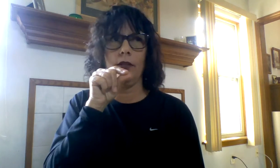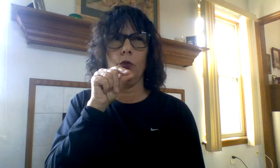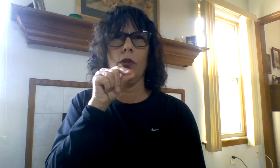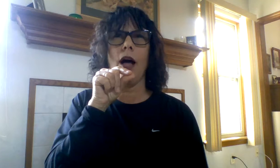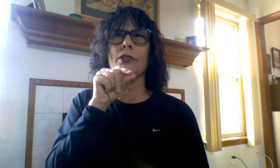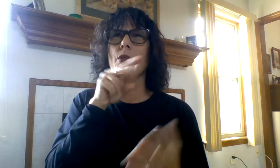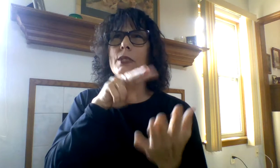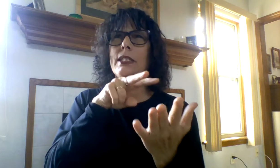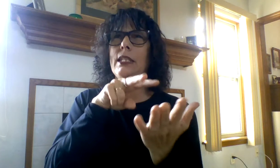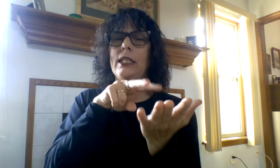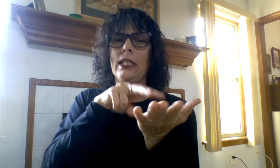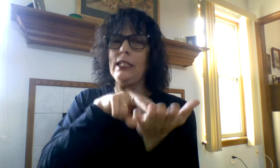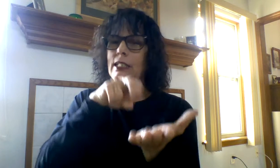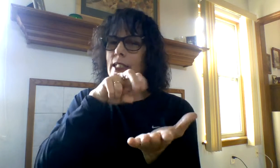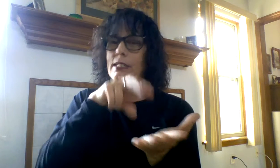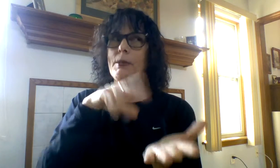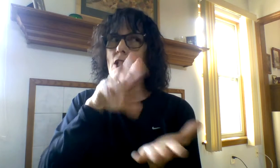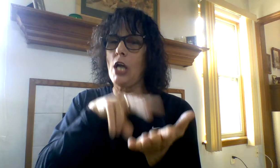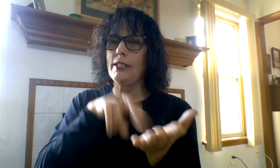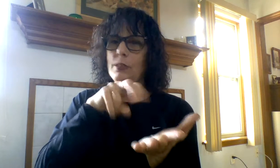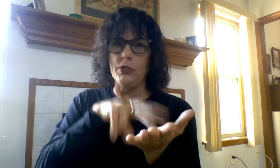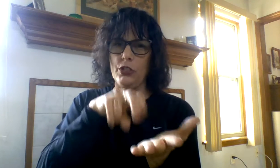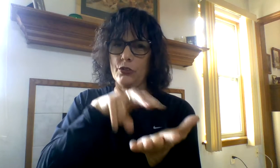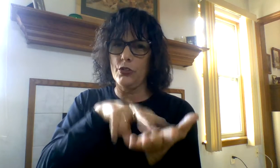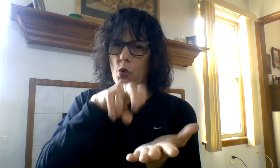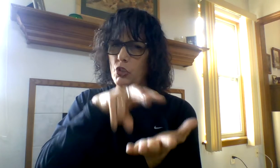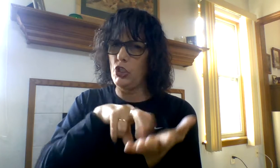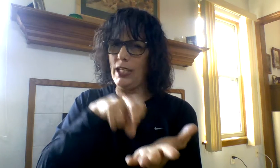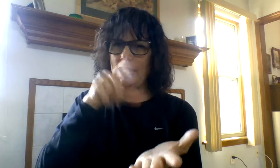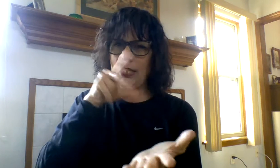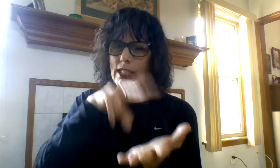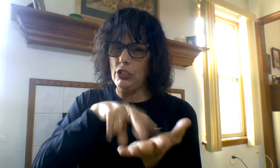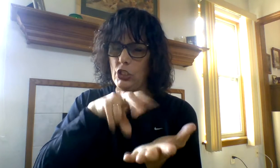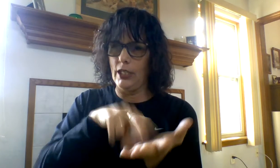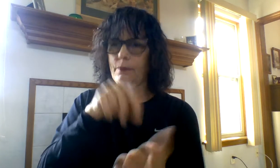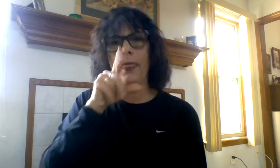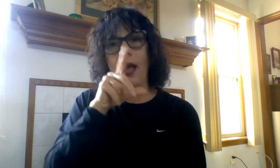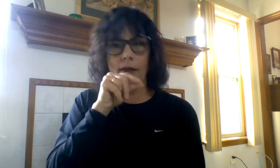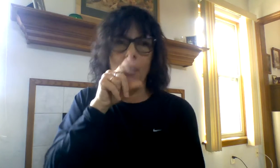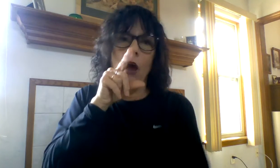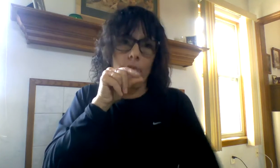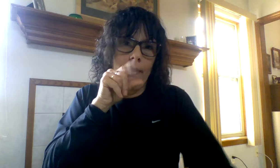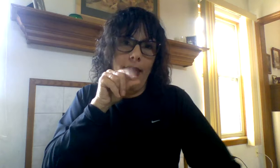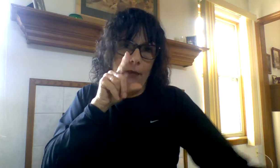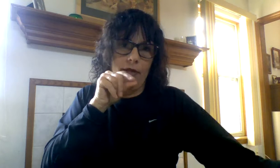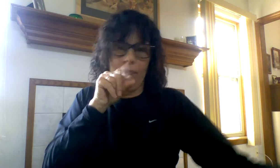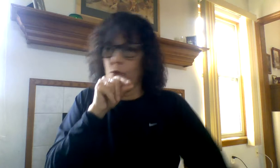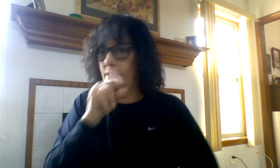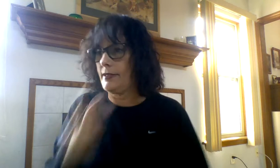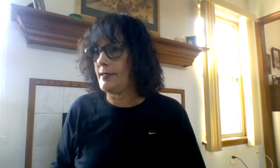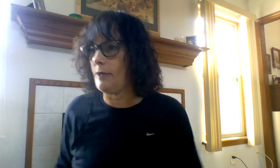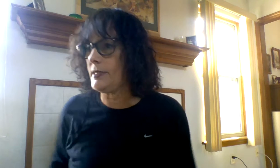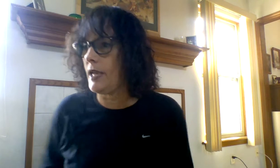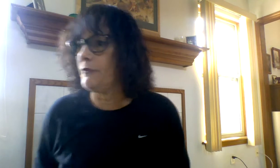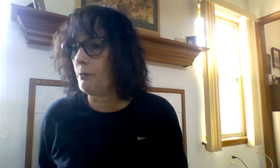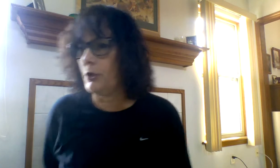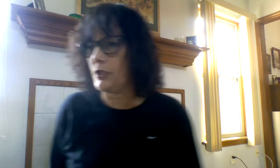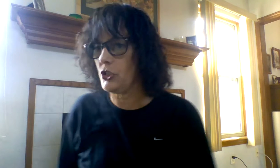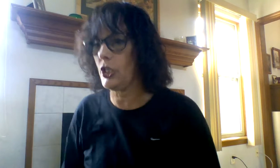will also see, it's been a long, this was years ago, chicken, chicken. I'm in the habit of using the same sign for bird and chicken.